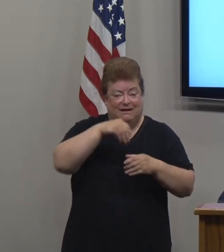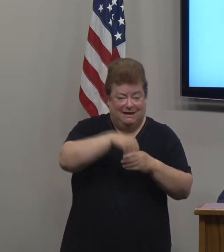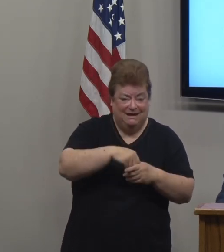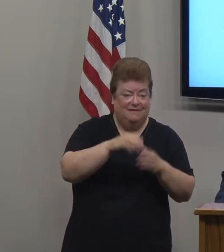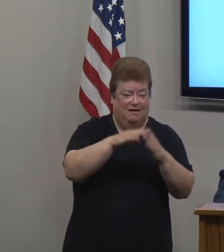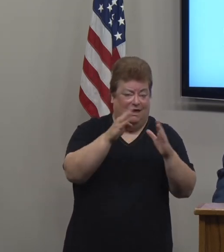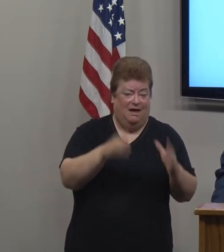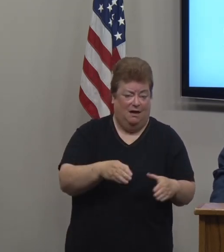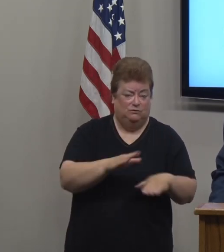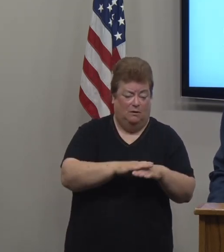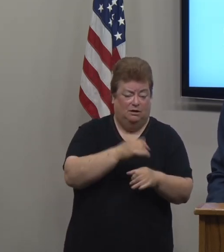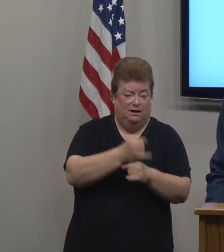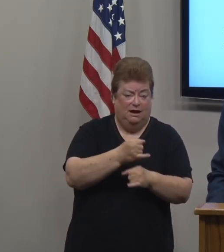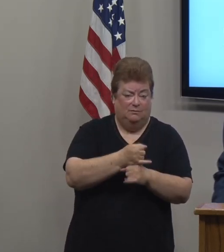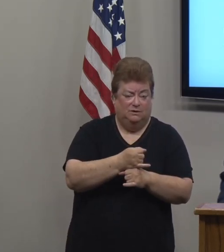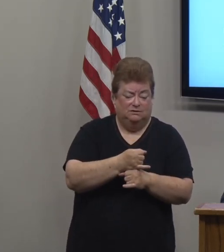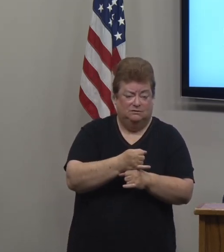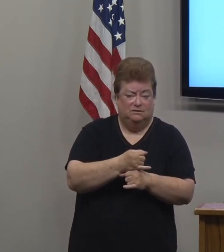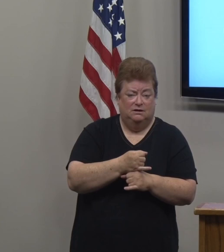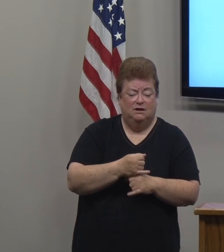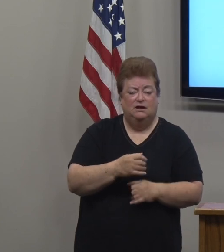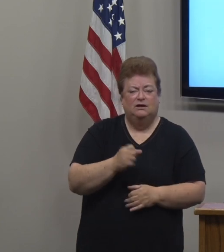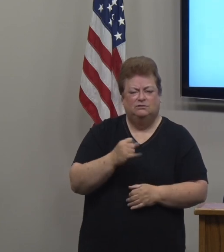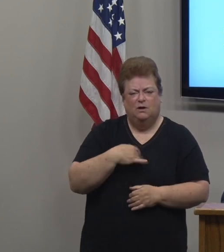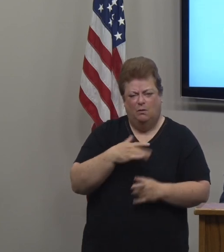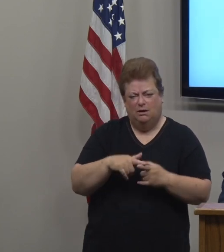campus. So there's a distinction there that I would just draw